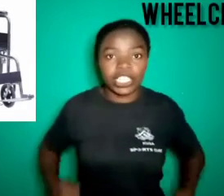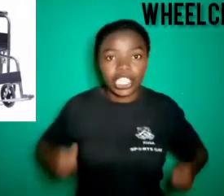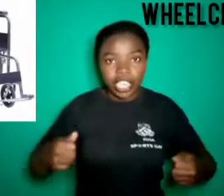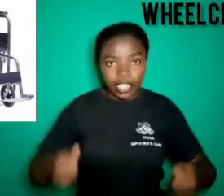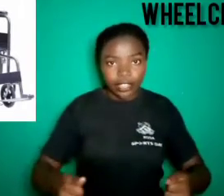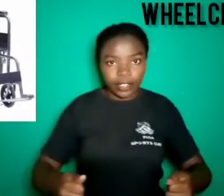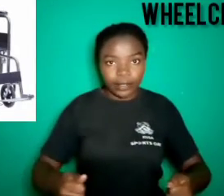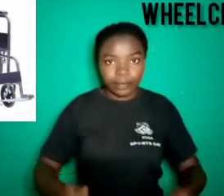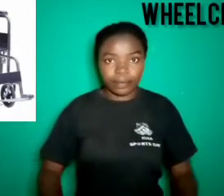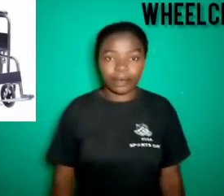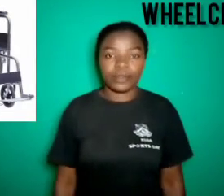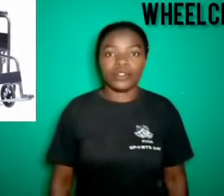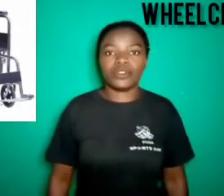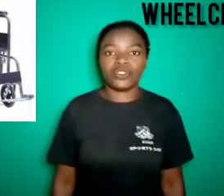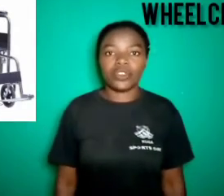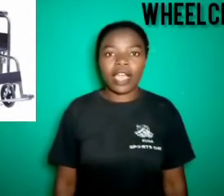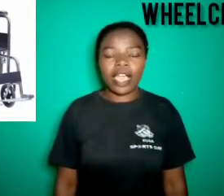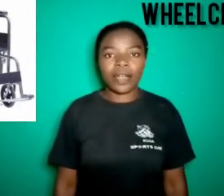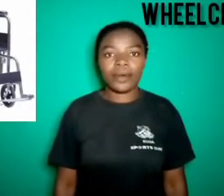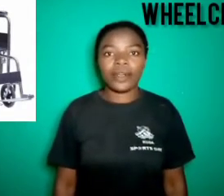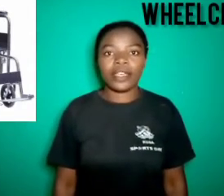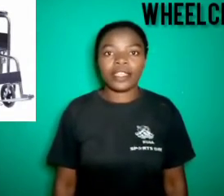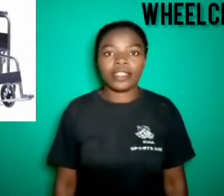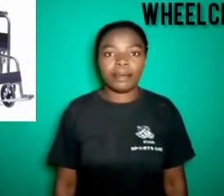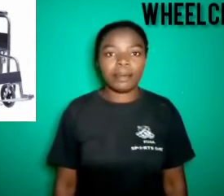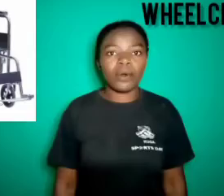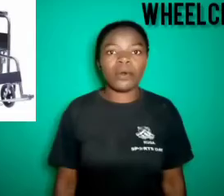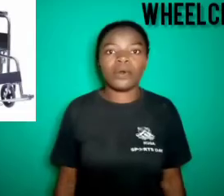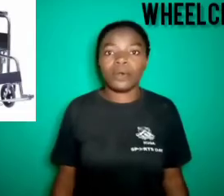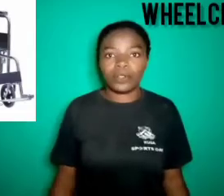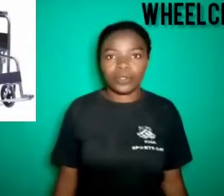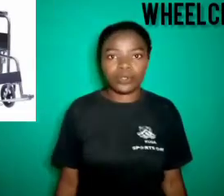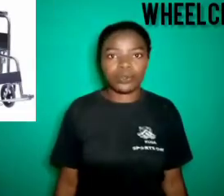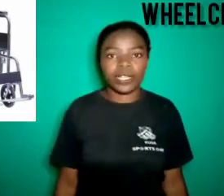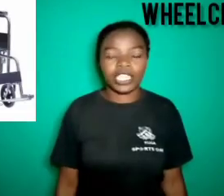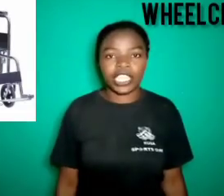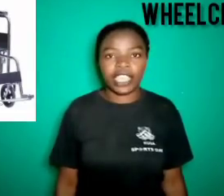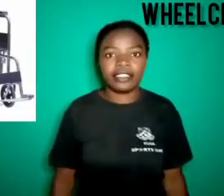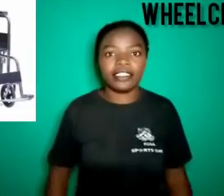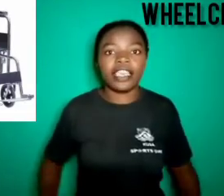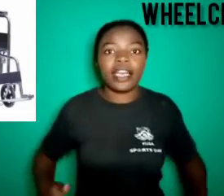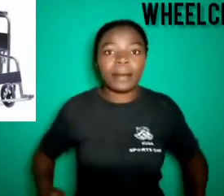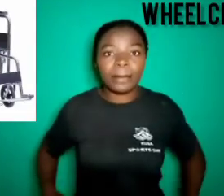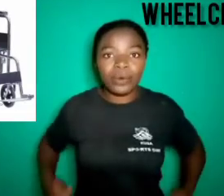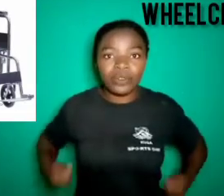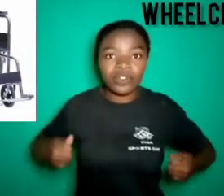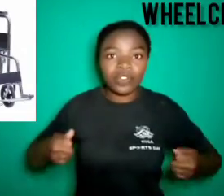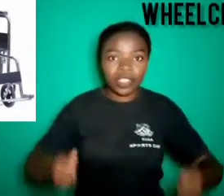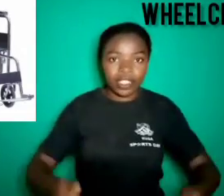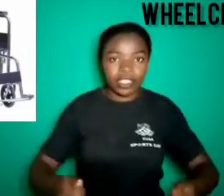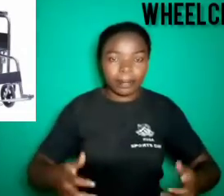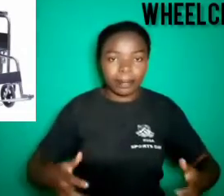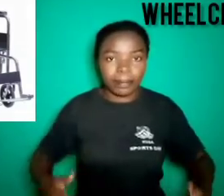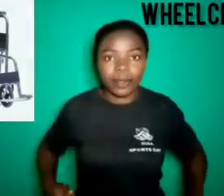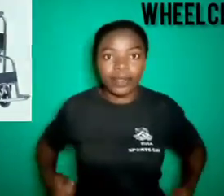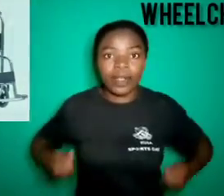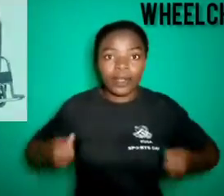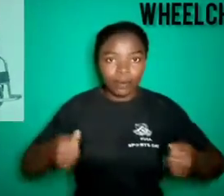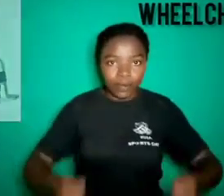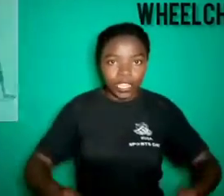wheelchair. You show how the people who use wheelchairs move the